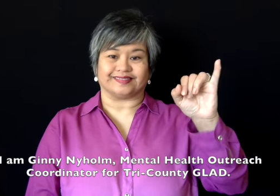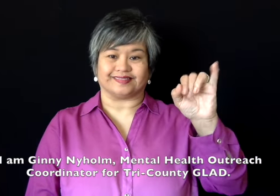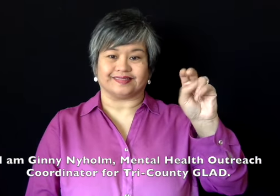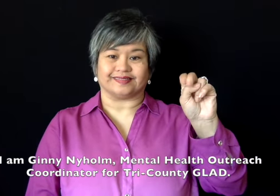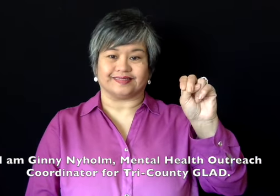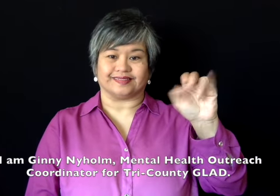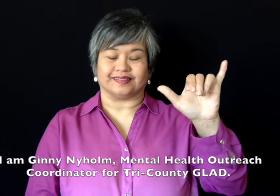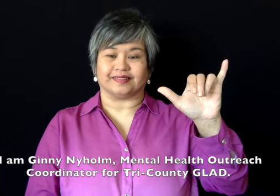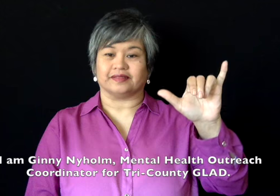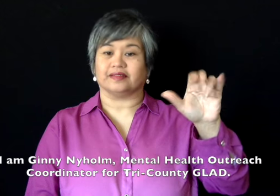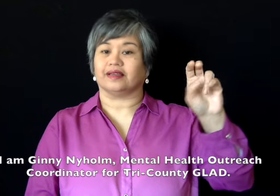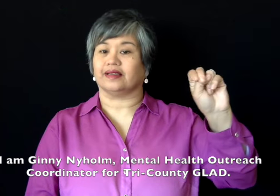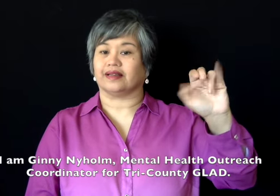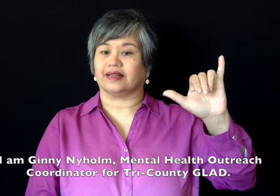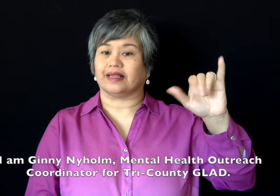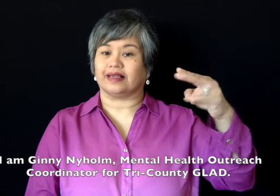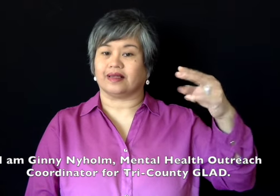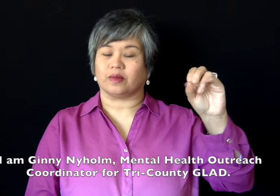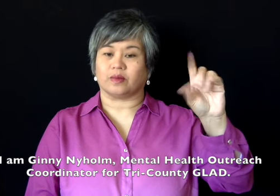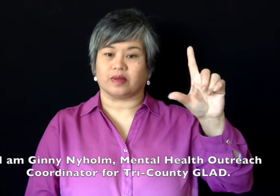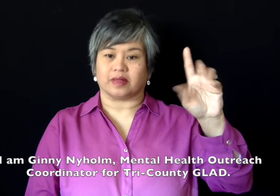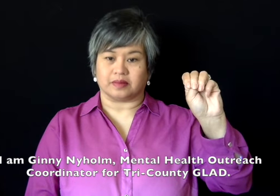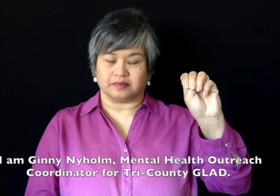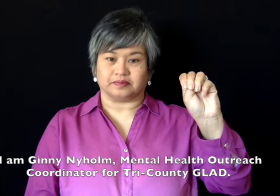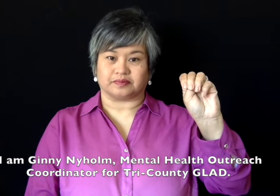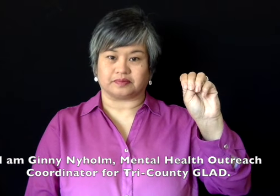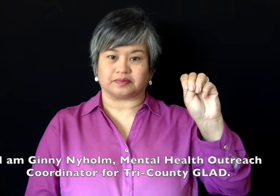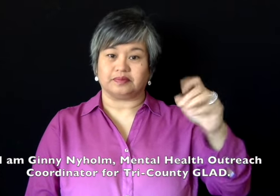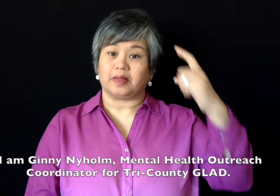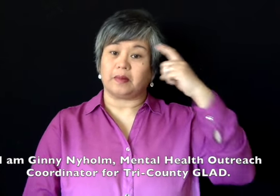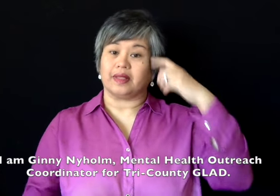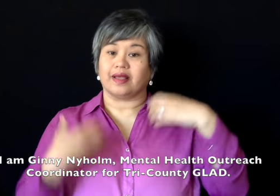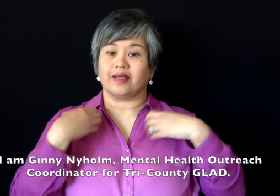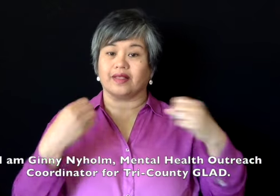I am Jenny Nyholm, the Mental Health Outreach Coordinator for Tri-County GLAD.